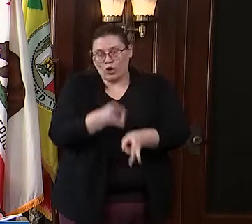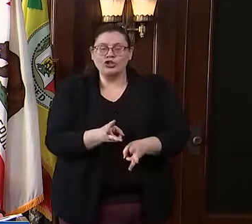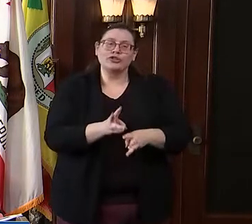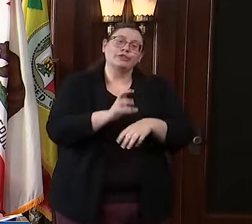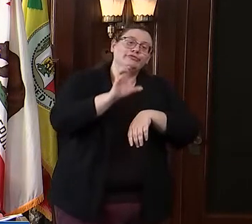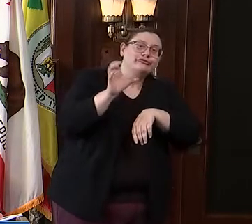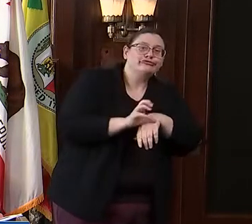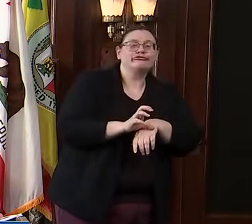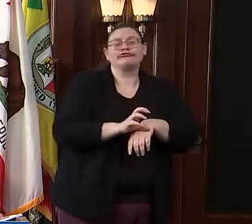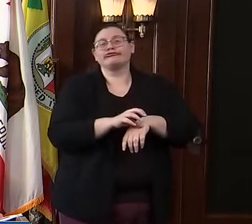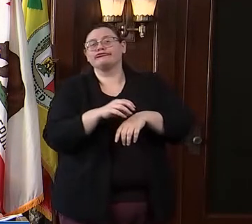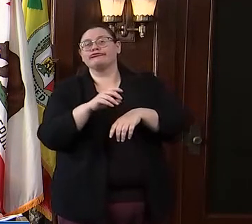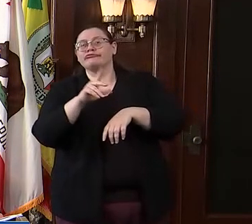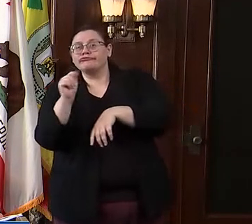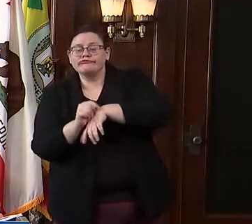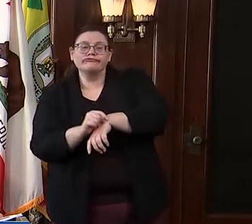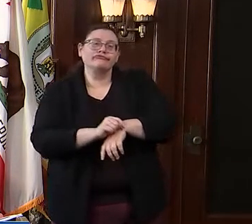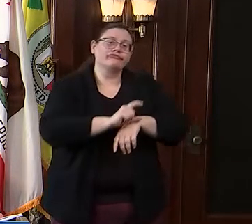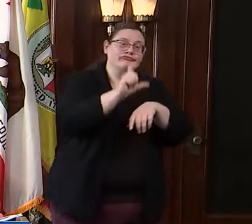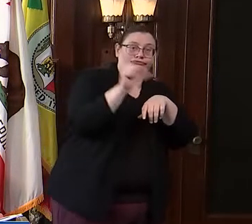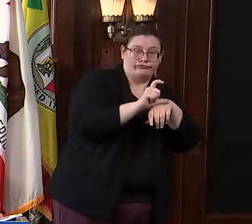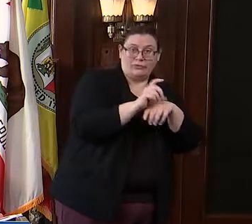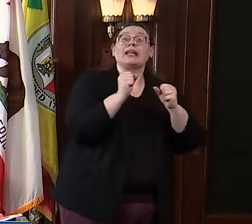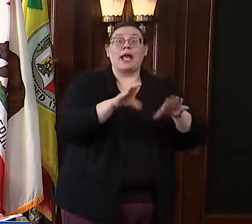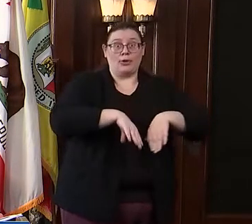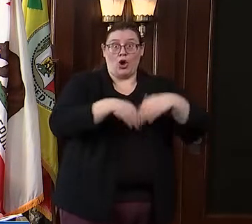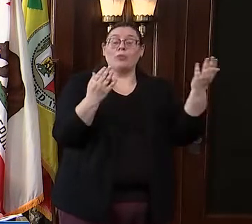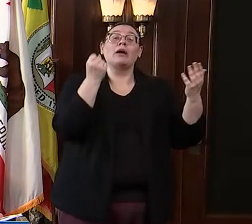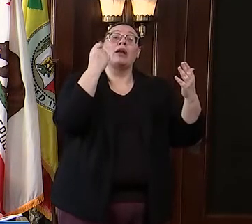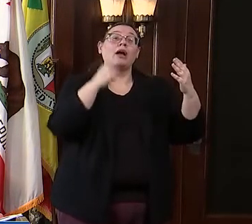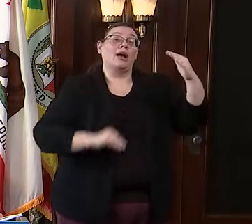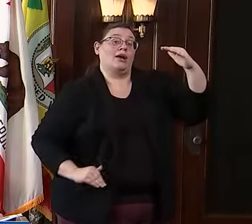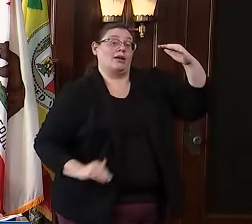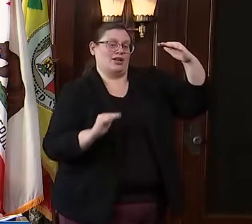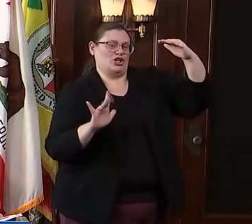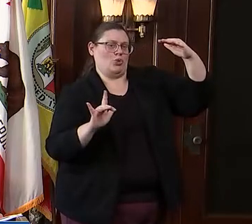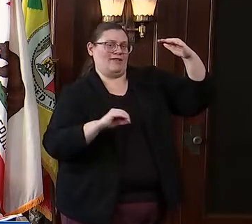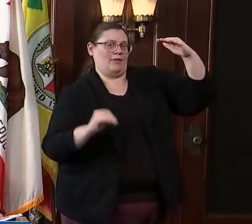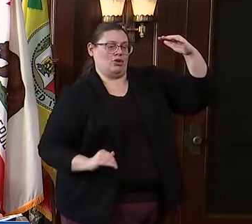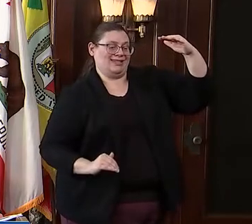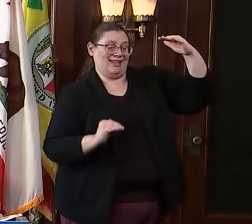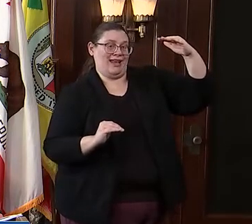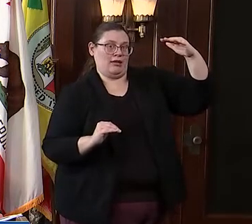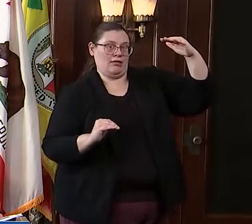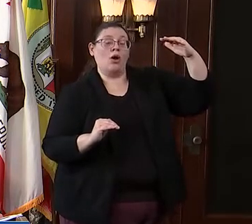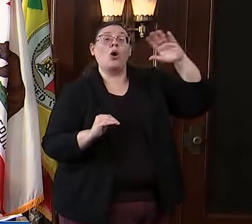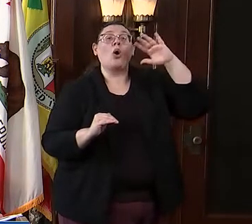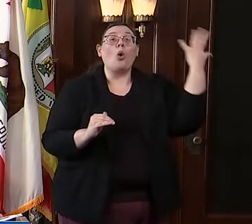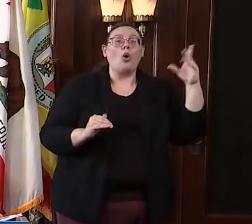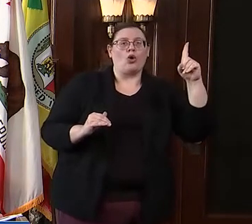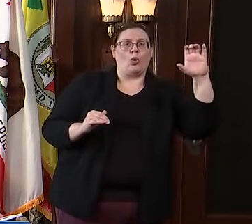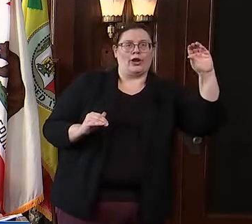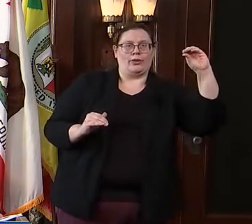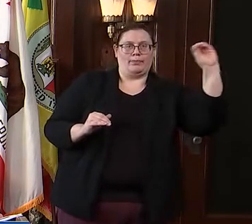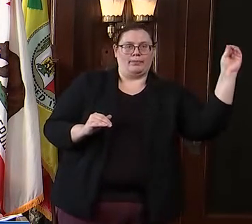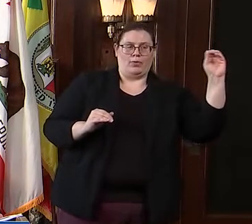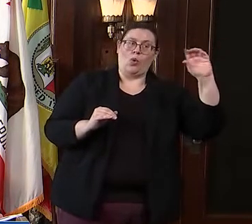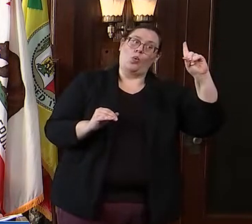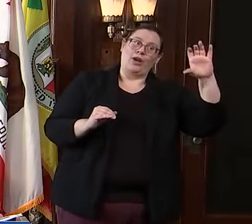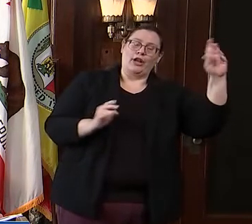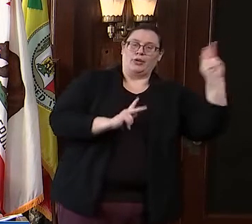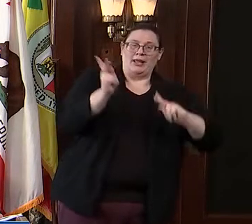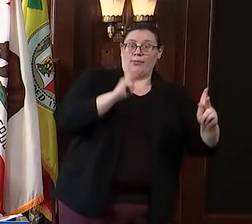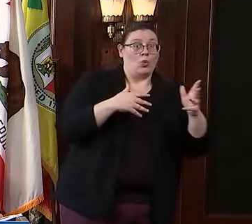now permitted to open, but they must not exceed 25% capacity or 100 people, whichever is lower. And you have to enforce